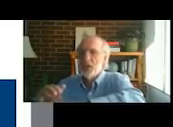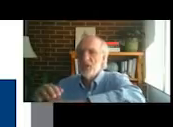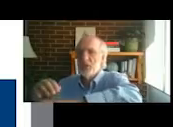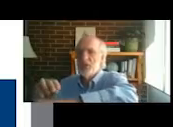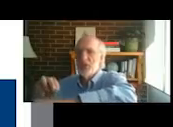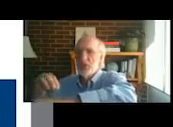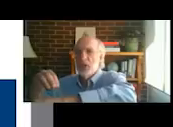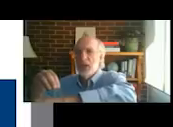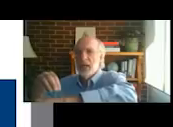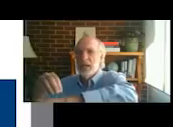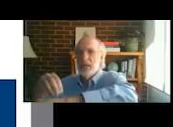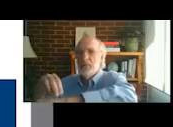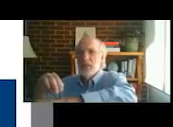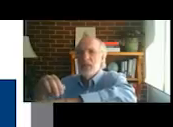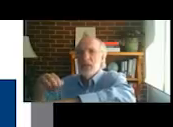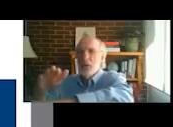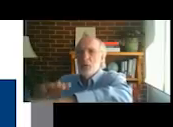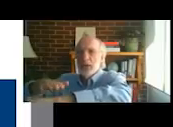as possible. So